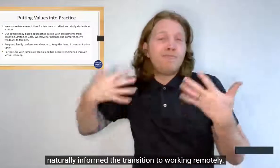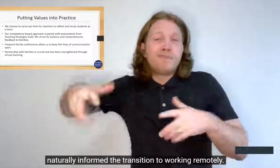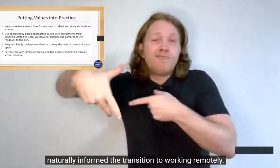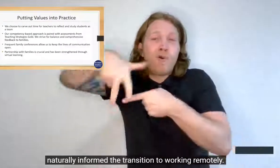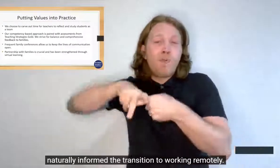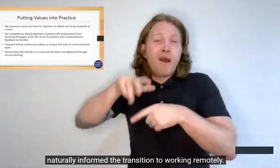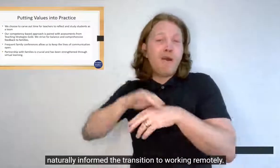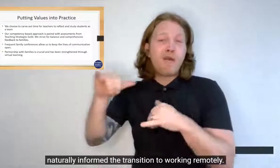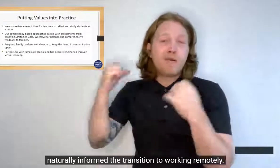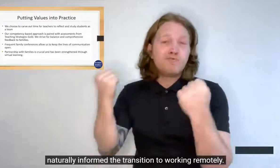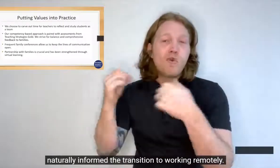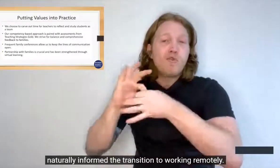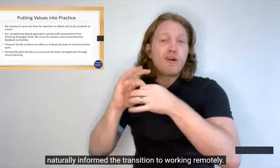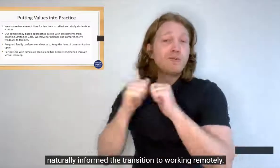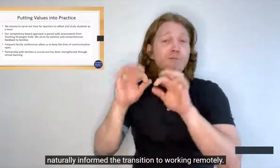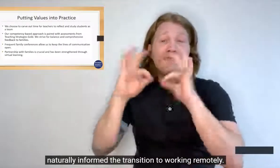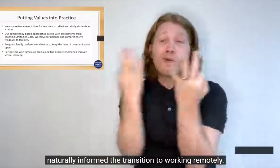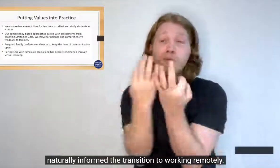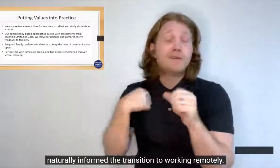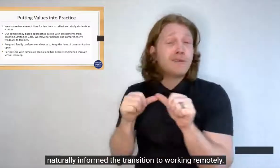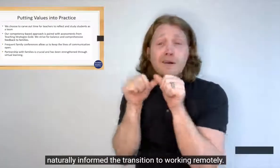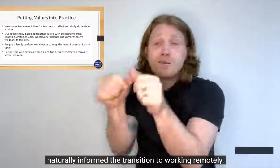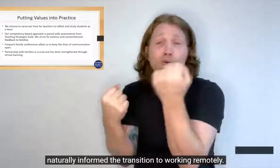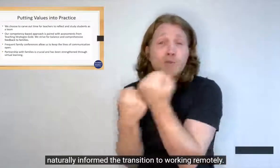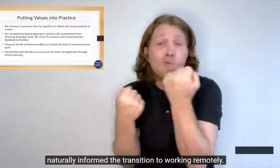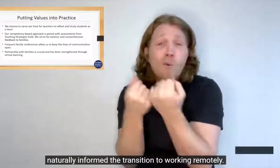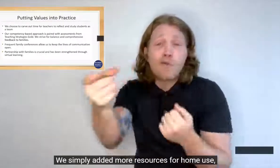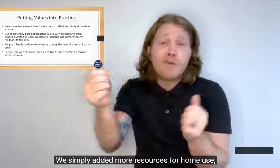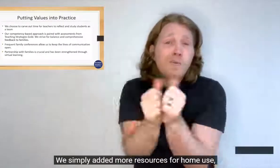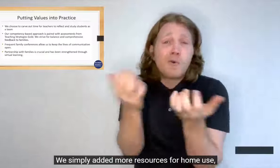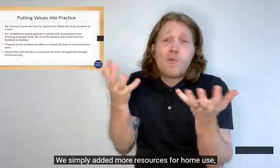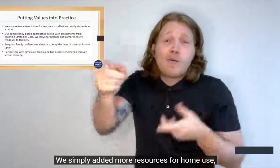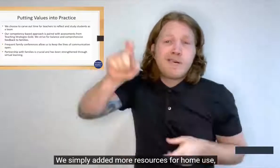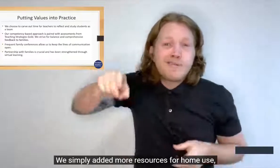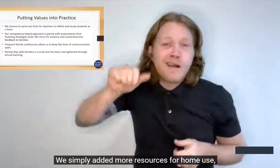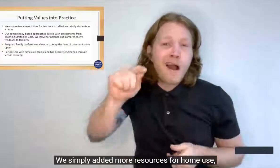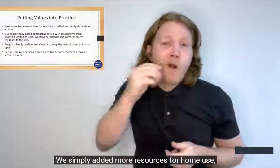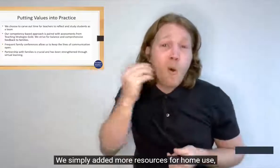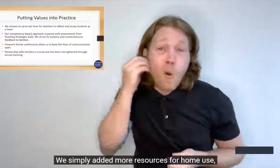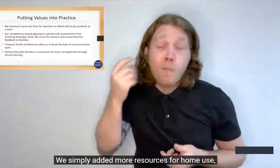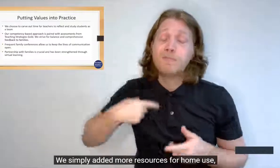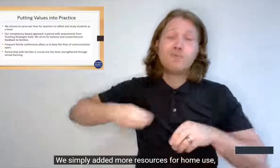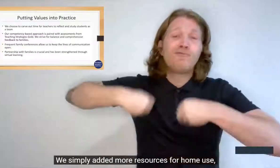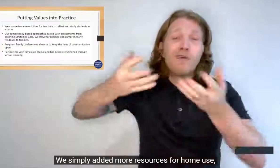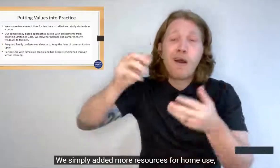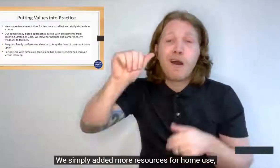naturally informed the transition to working remotely. We were able to continue to support families with their needs at